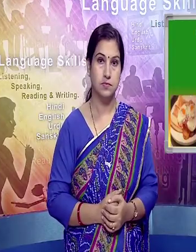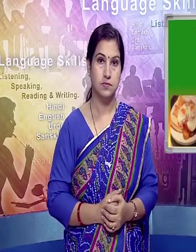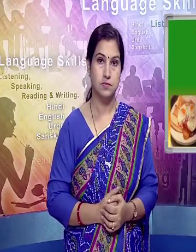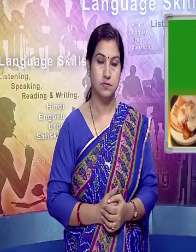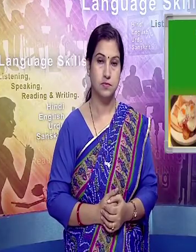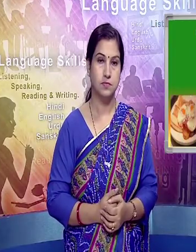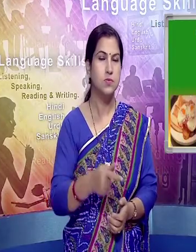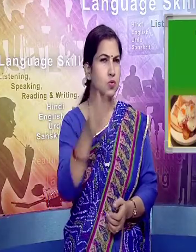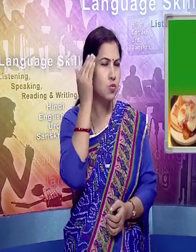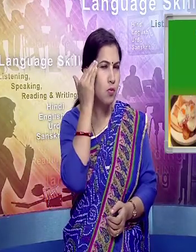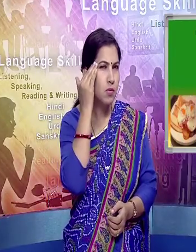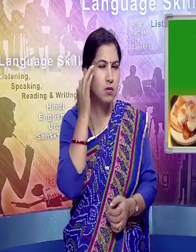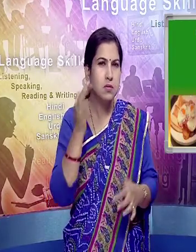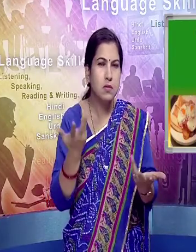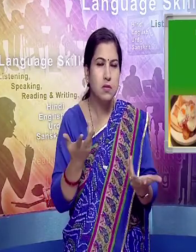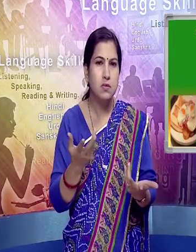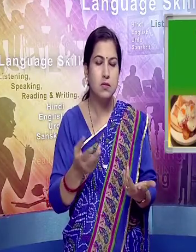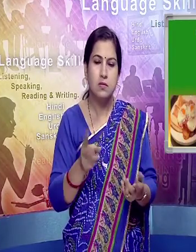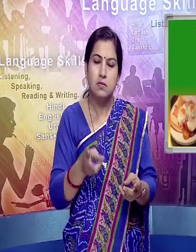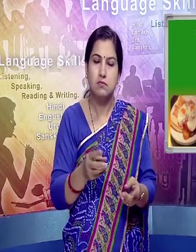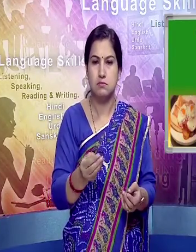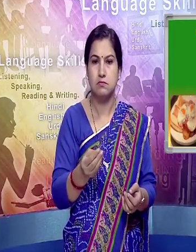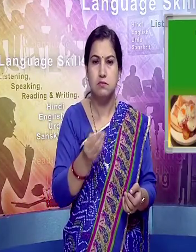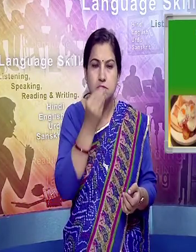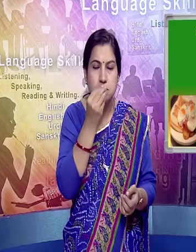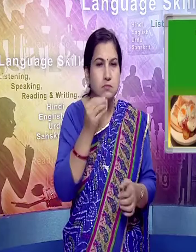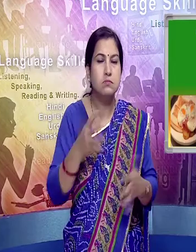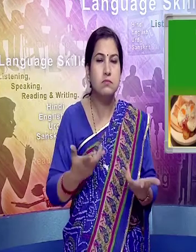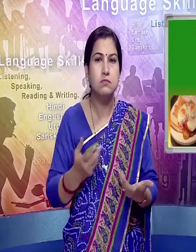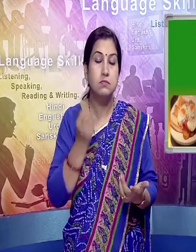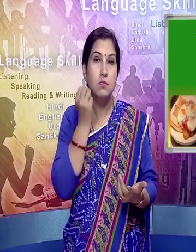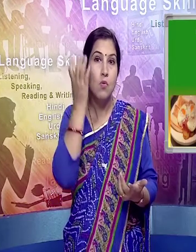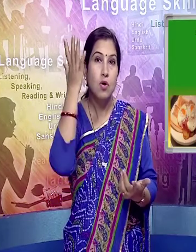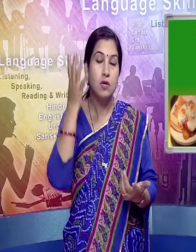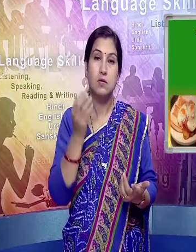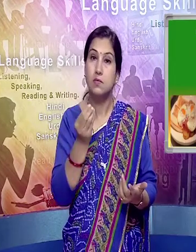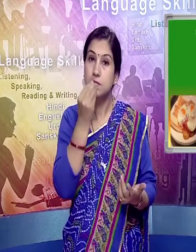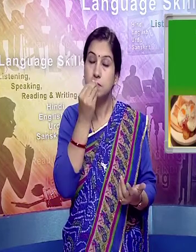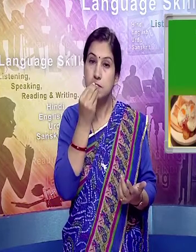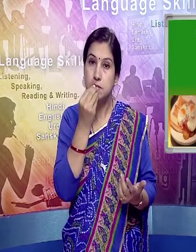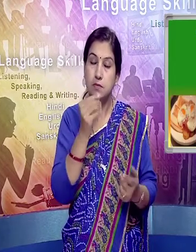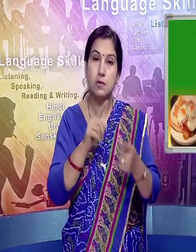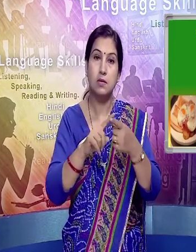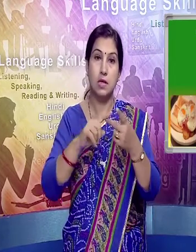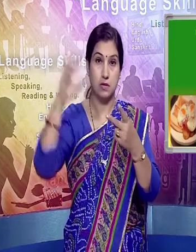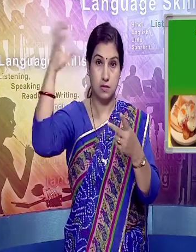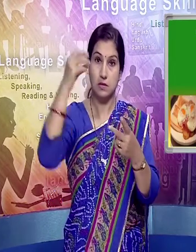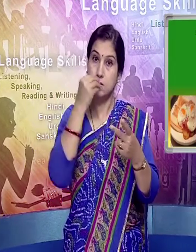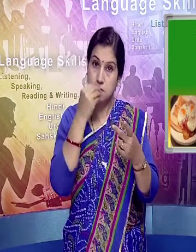You normally eat breakfast, then lunch, then in the evening time you take